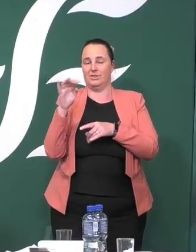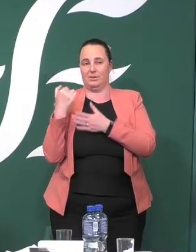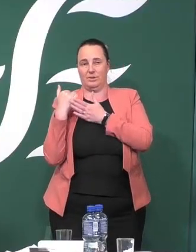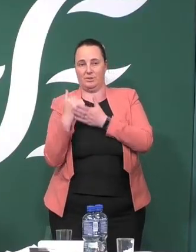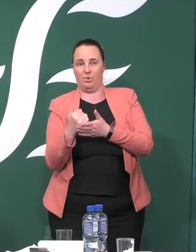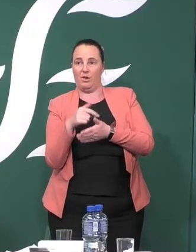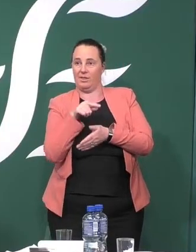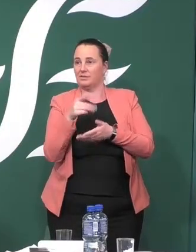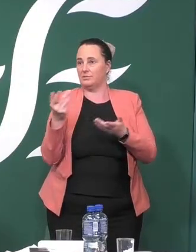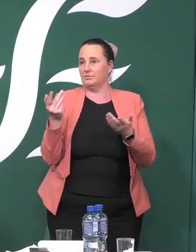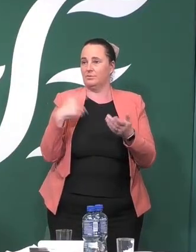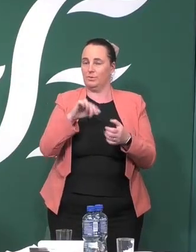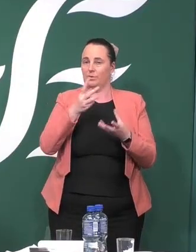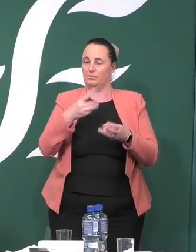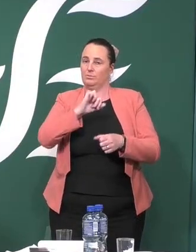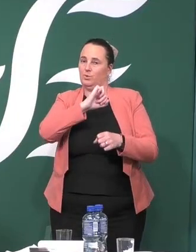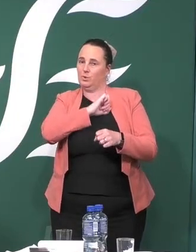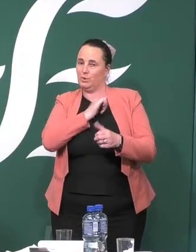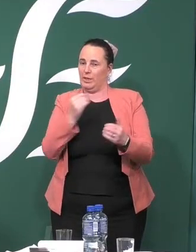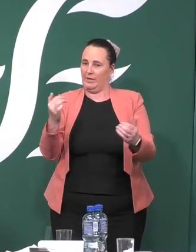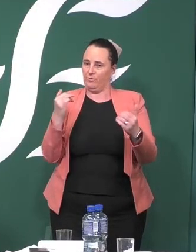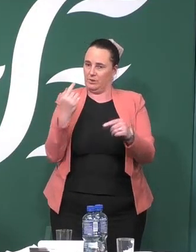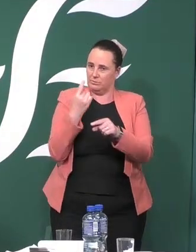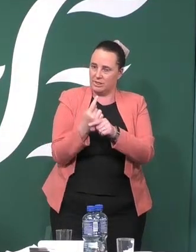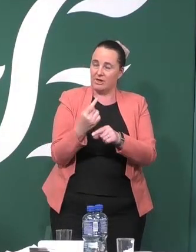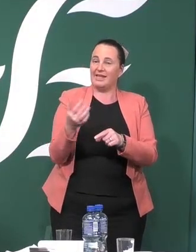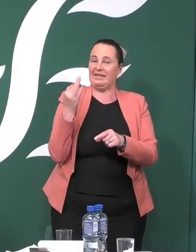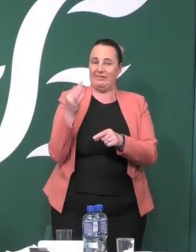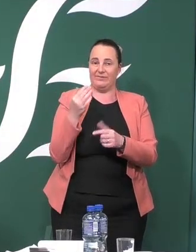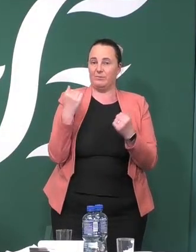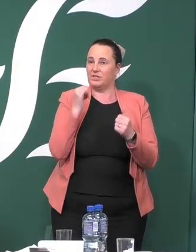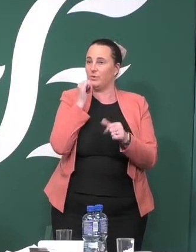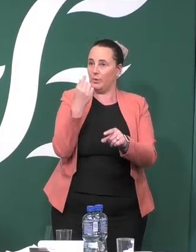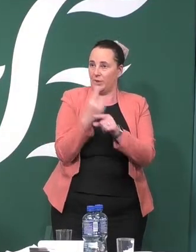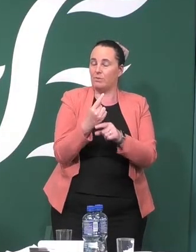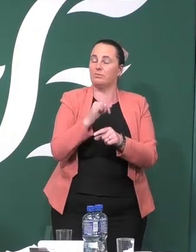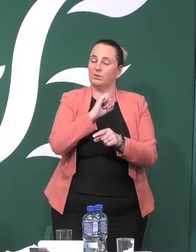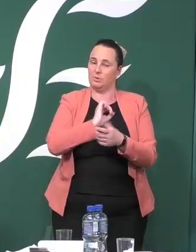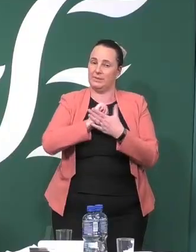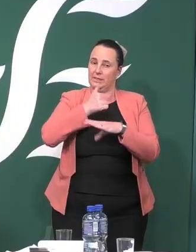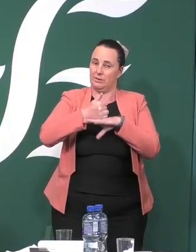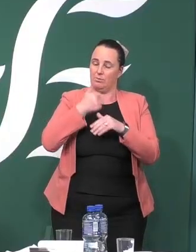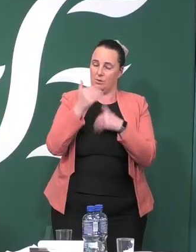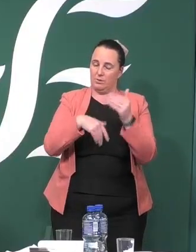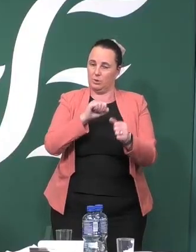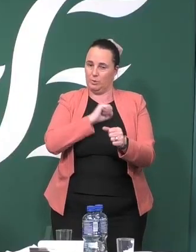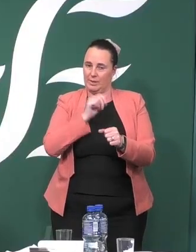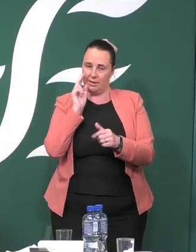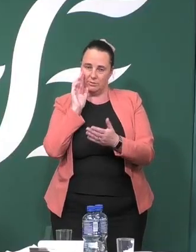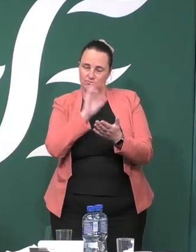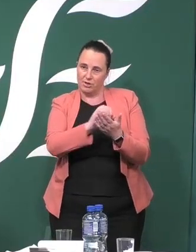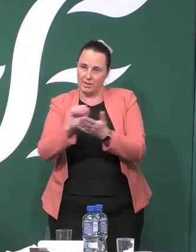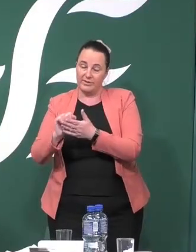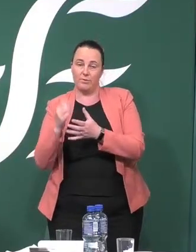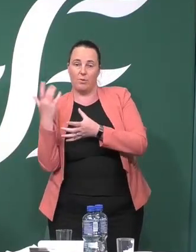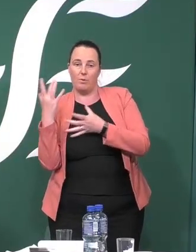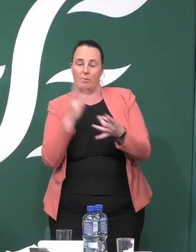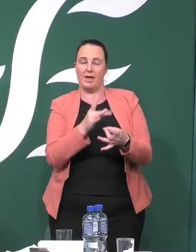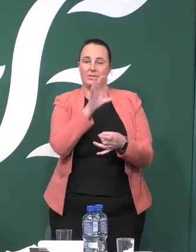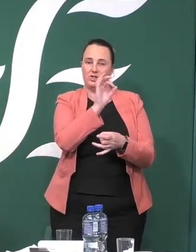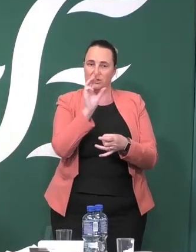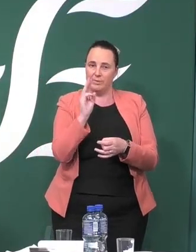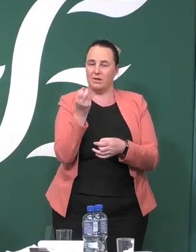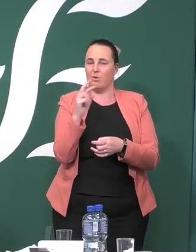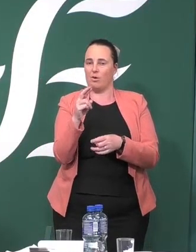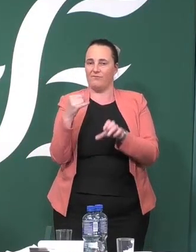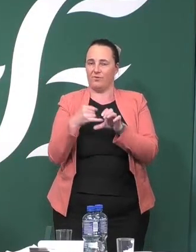to ensure that people. We'll make sure the information is there, and if it isn't there, we put a process in place to track it back. Even if it means going back to a GP or a pharmacist